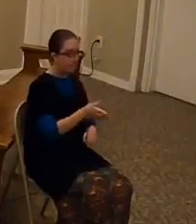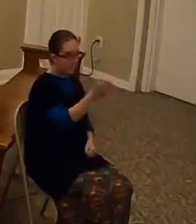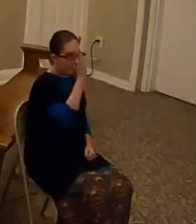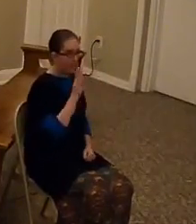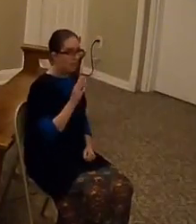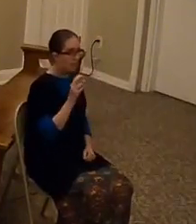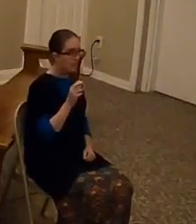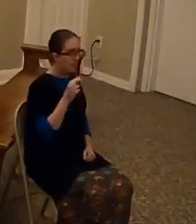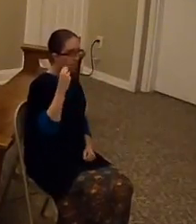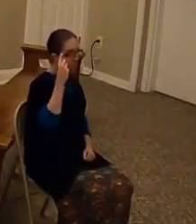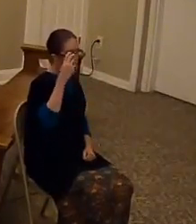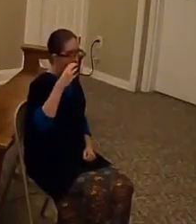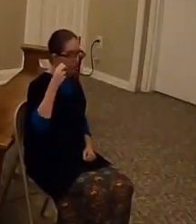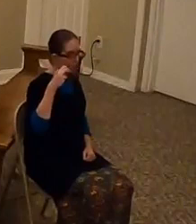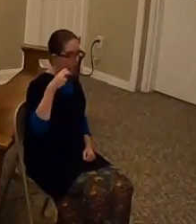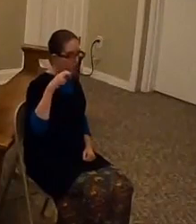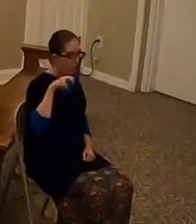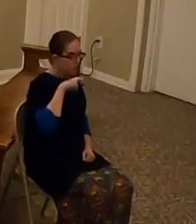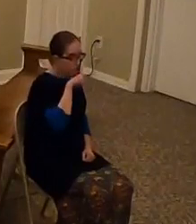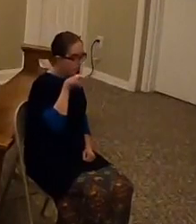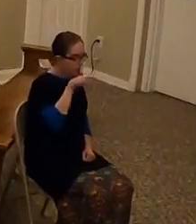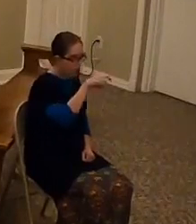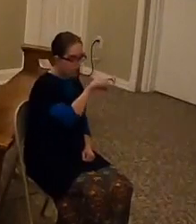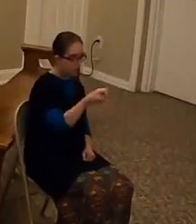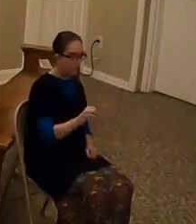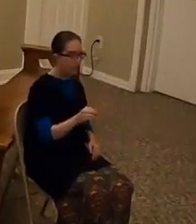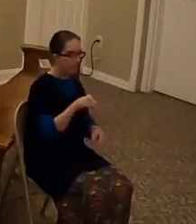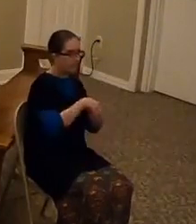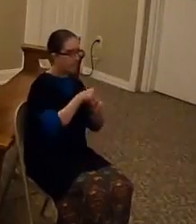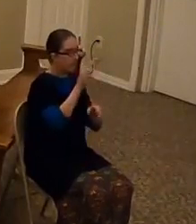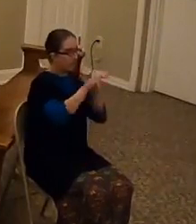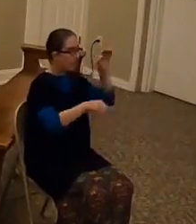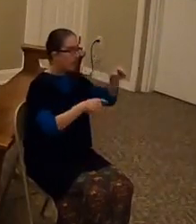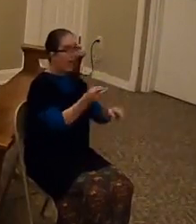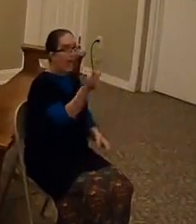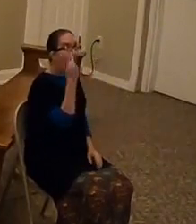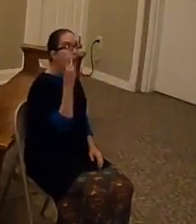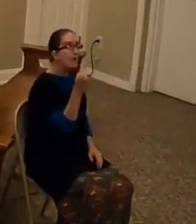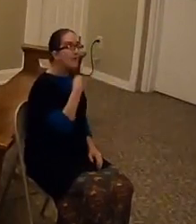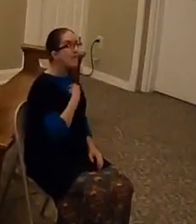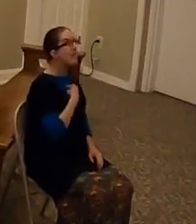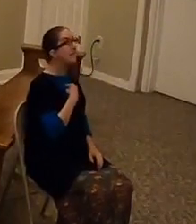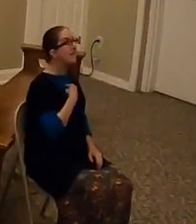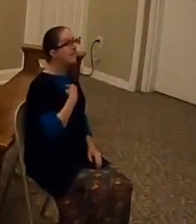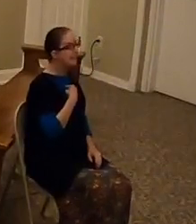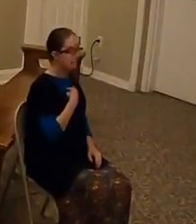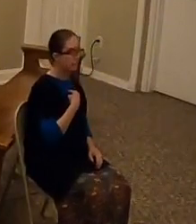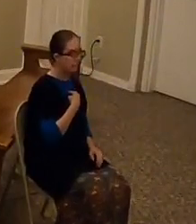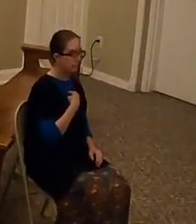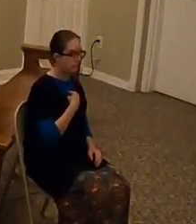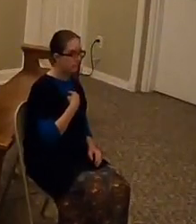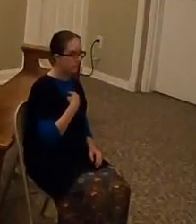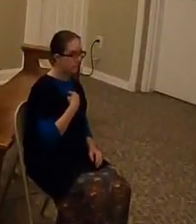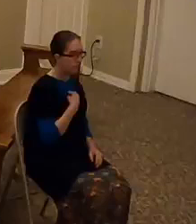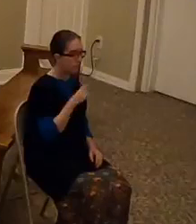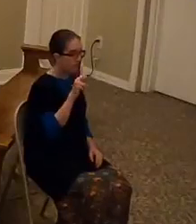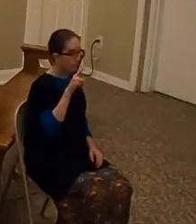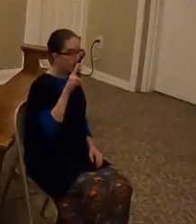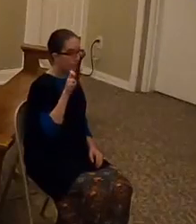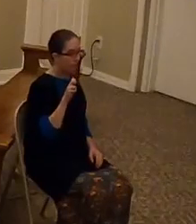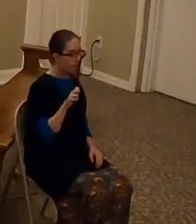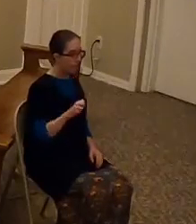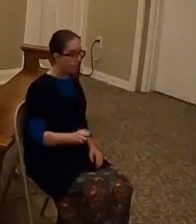some squirrely little snake comes crawling up a tree. And said, hey, look over here at me. And